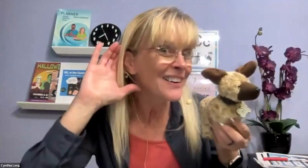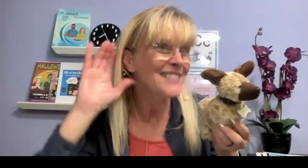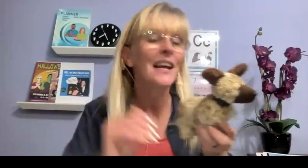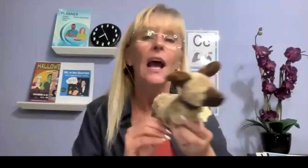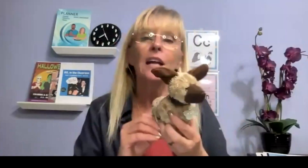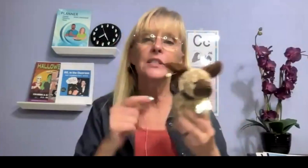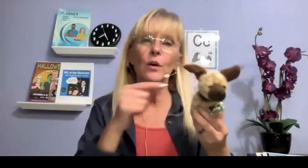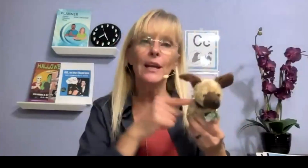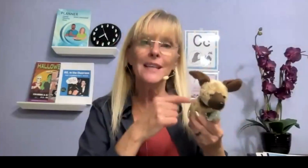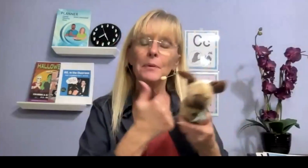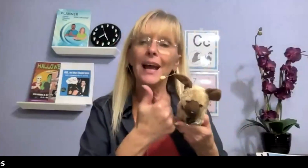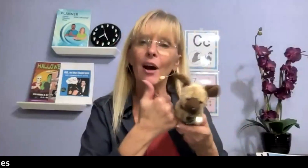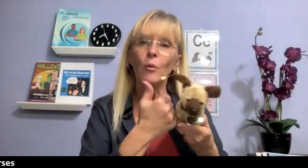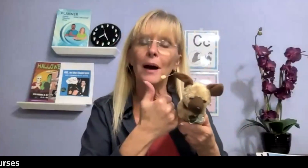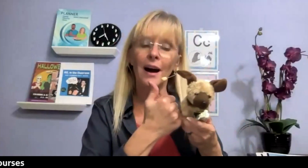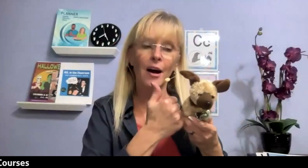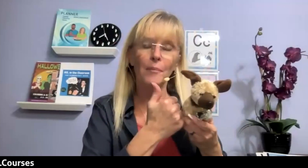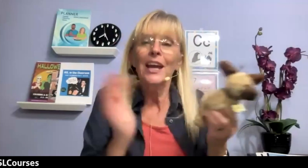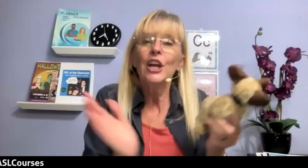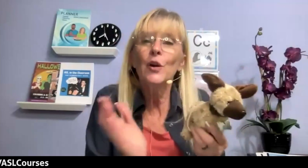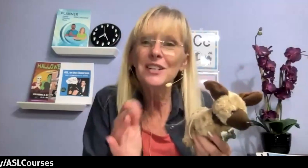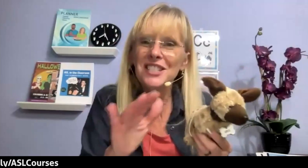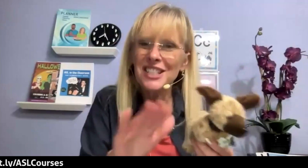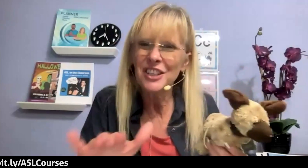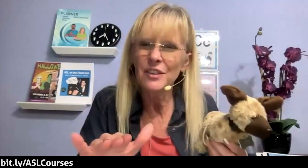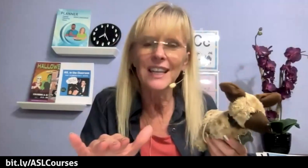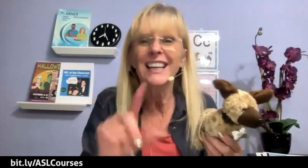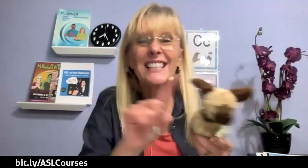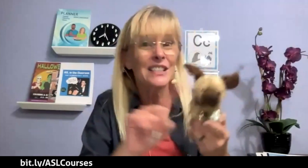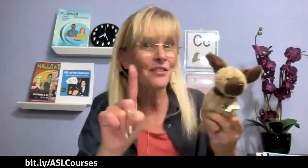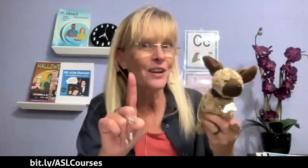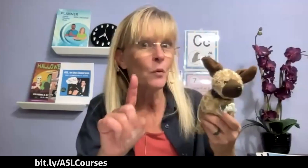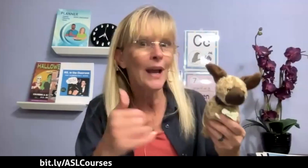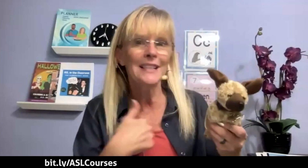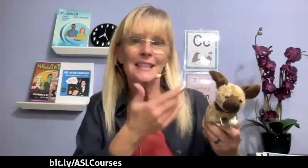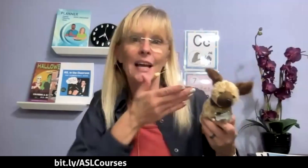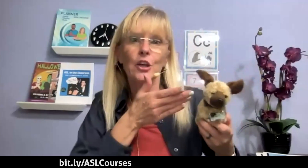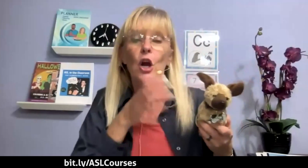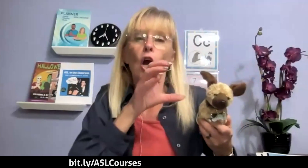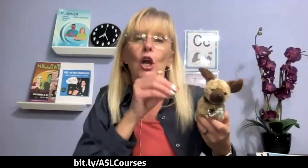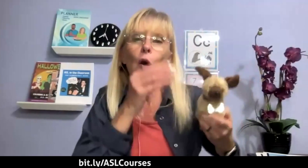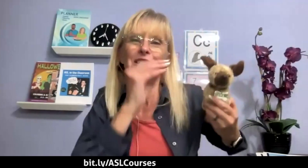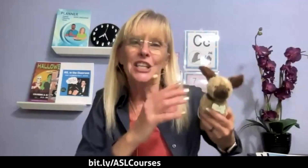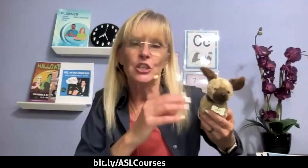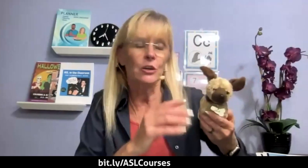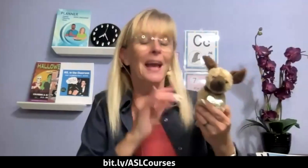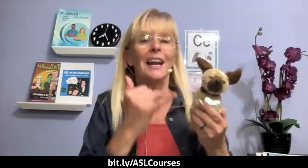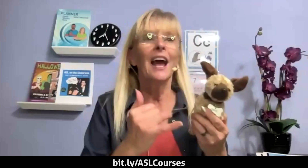ears? And so he's able to help encourage the children in a different way. It's like your co-teacher. Now,